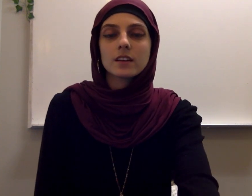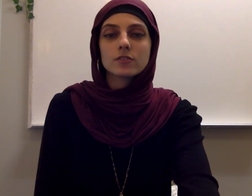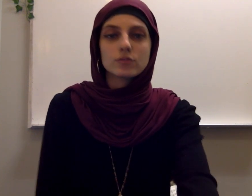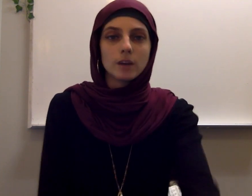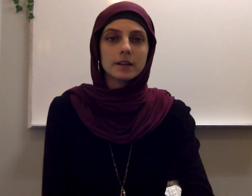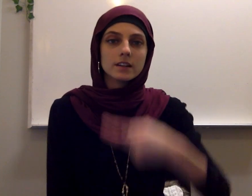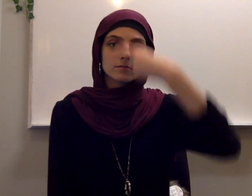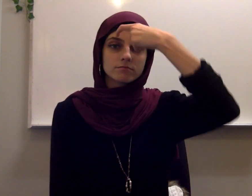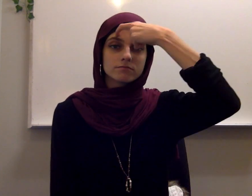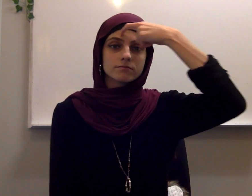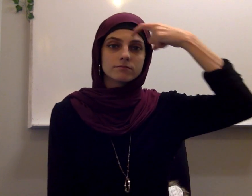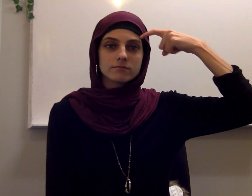Trauma.